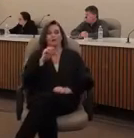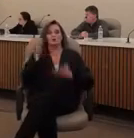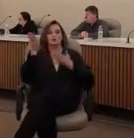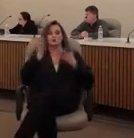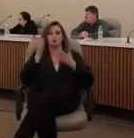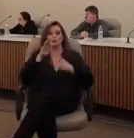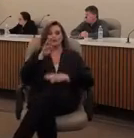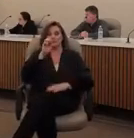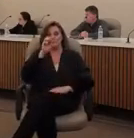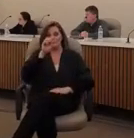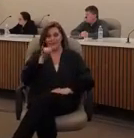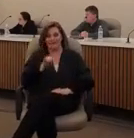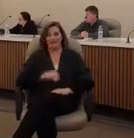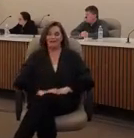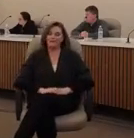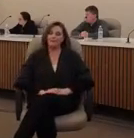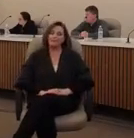The